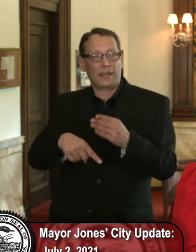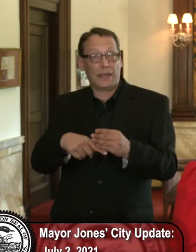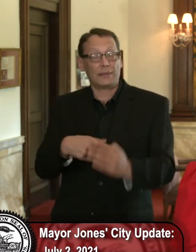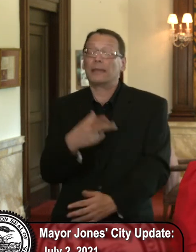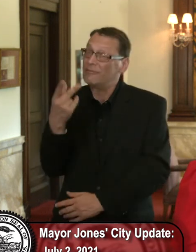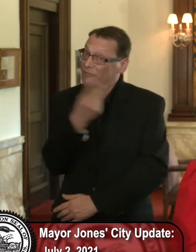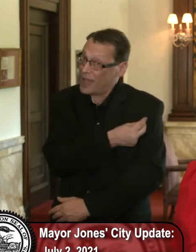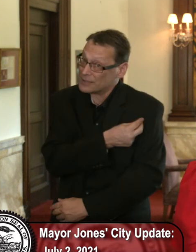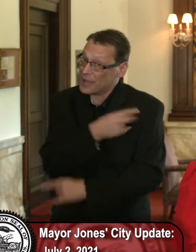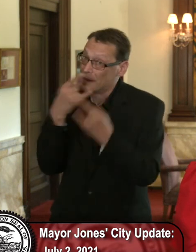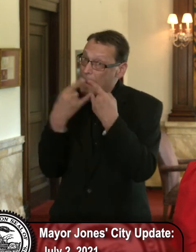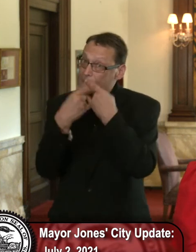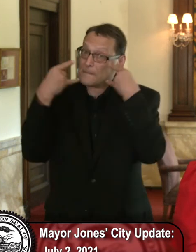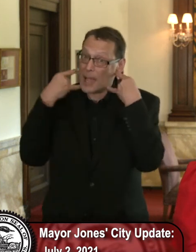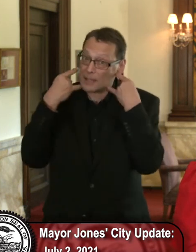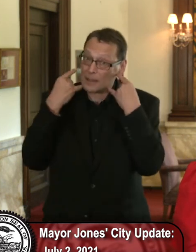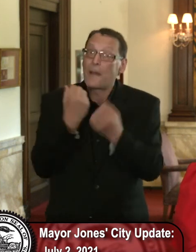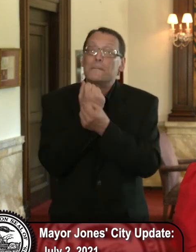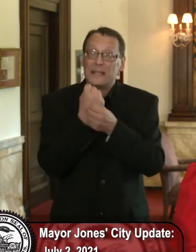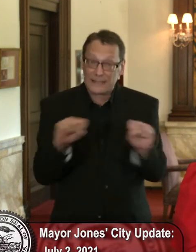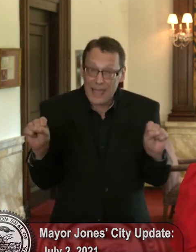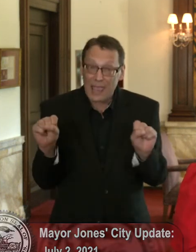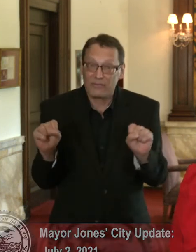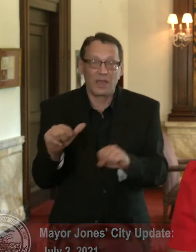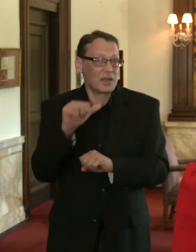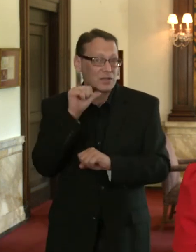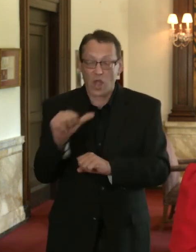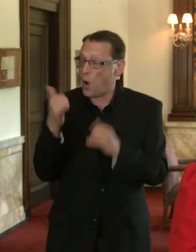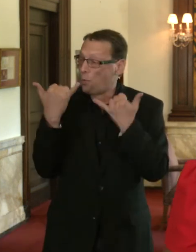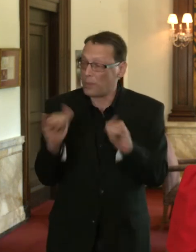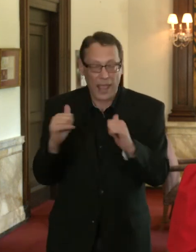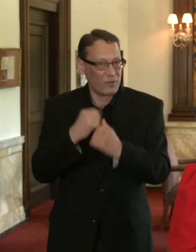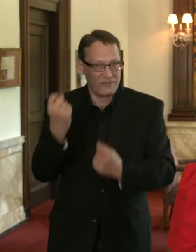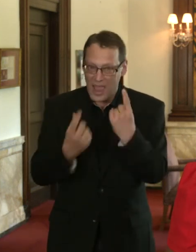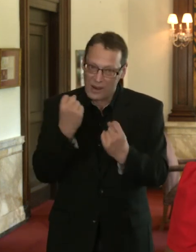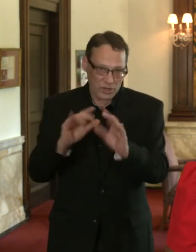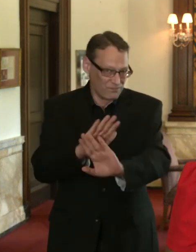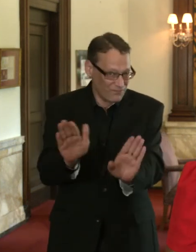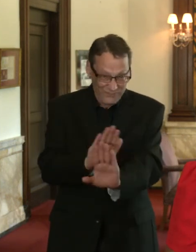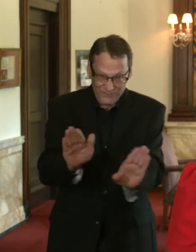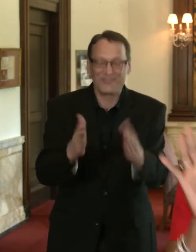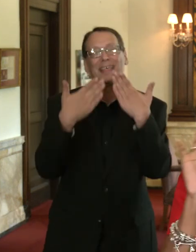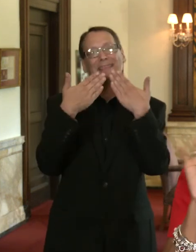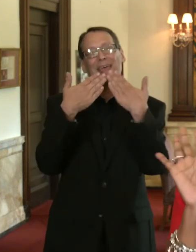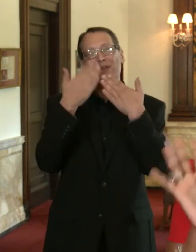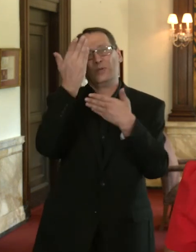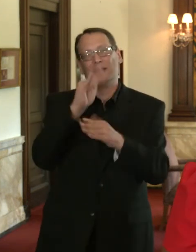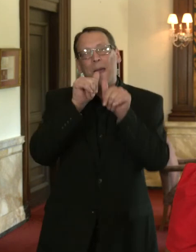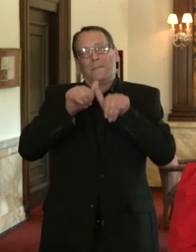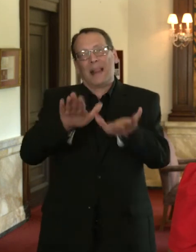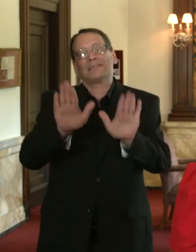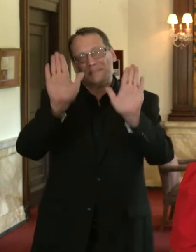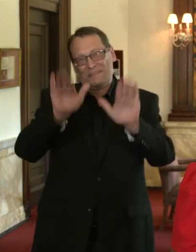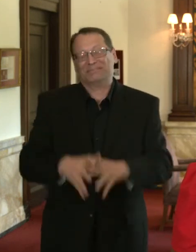vaccinated, mask up, and be safe. And last but not least, don't play with fireworks. Thank you and God bless.